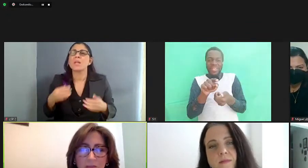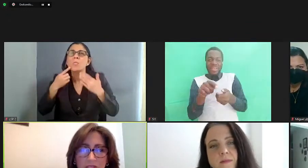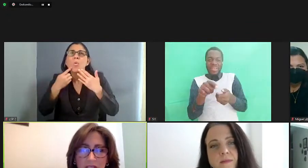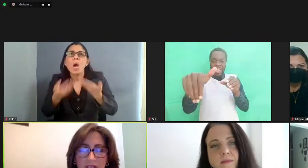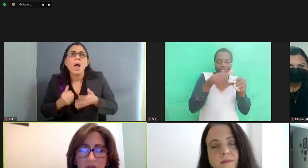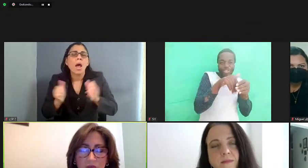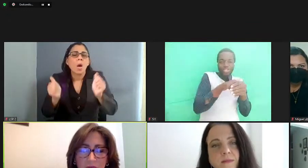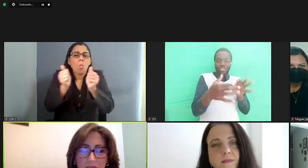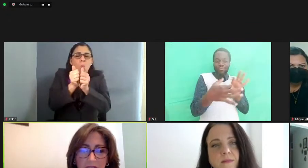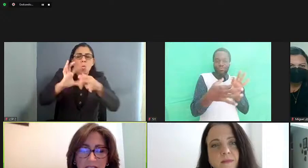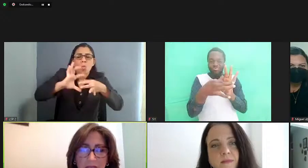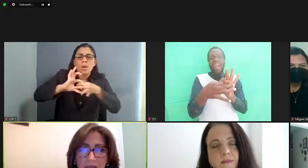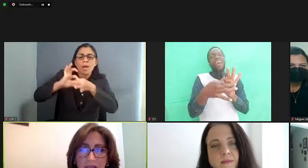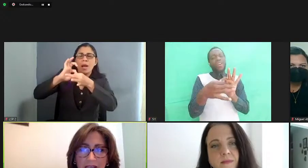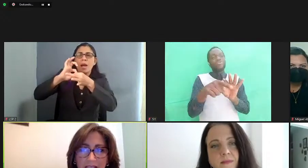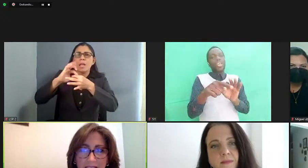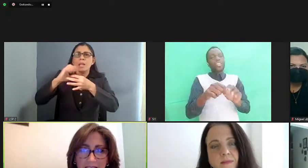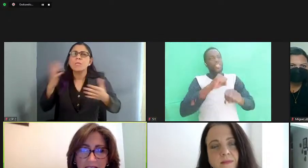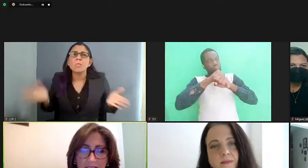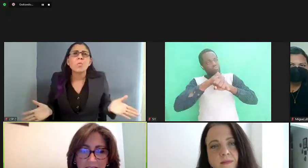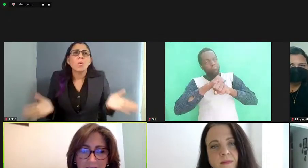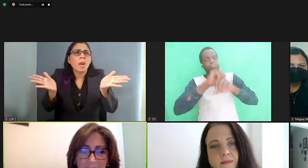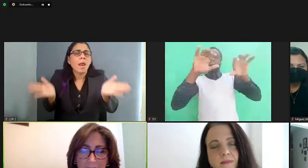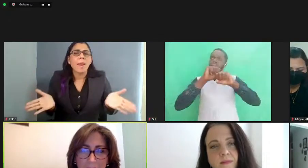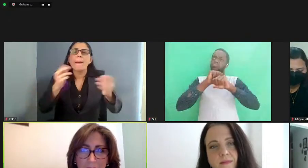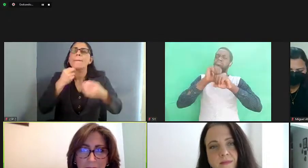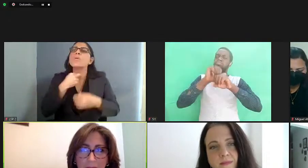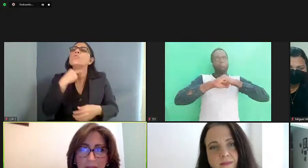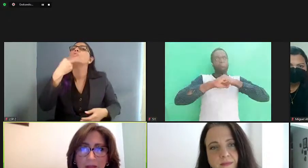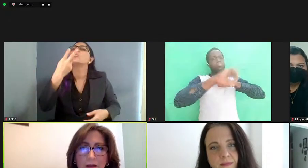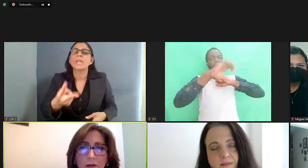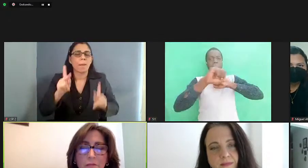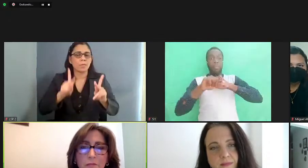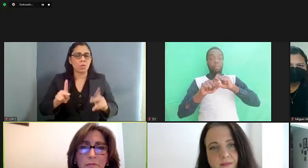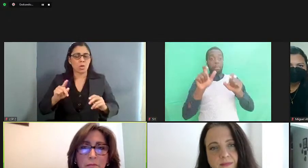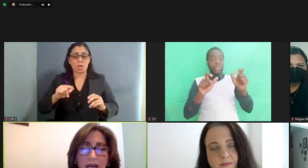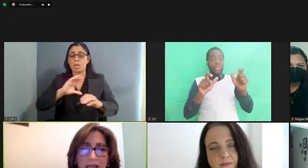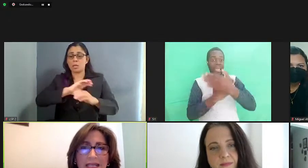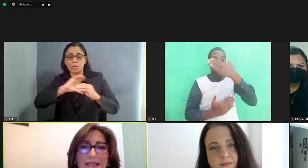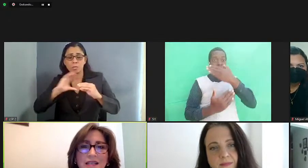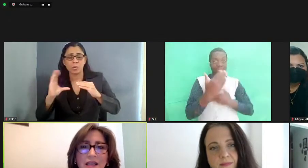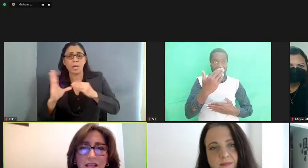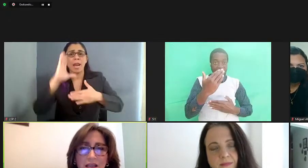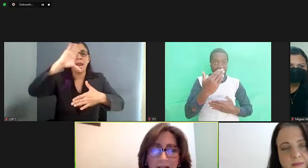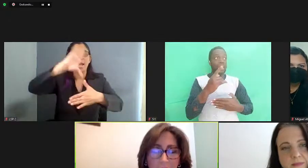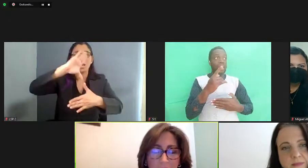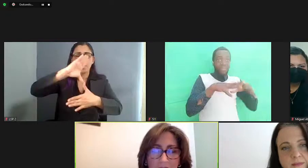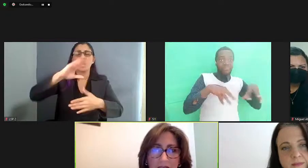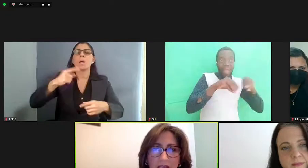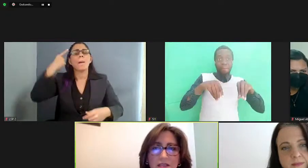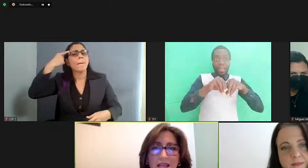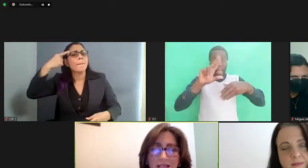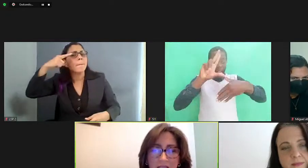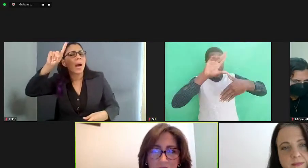raising the voices of persons with disabilities and their families in latin america and the caribbean